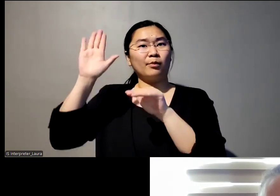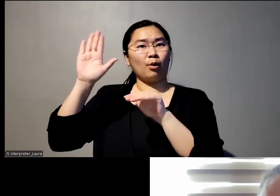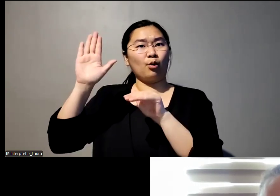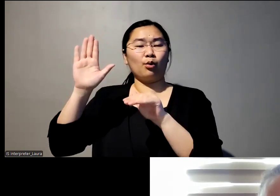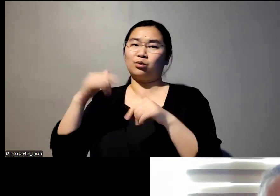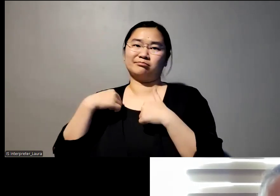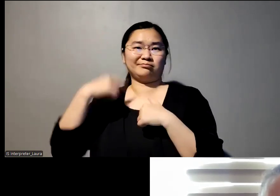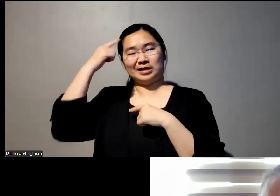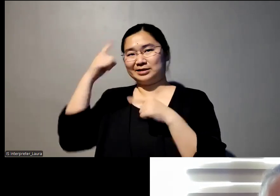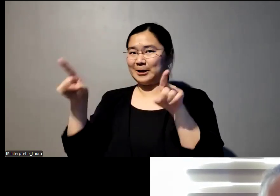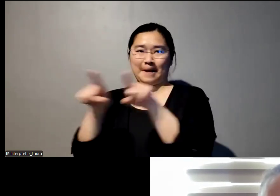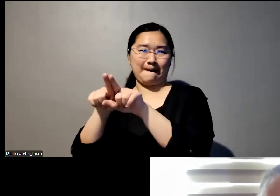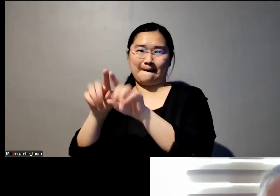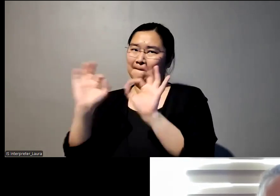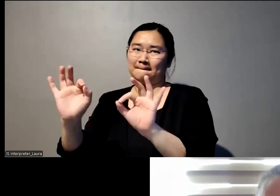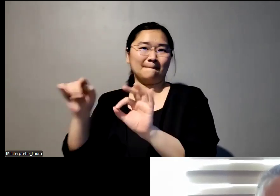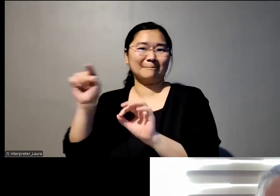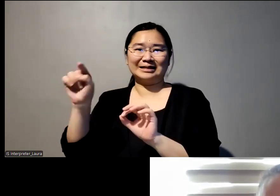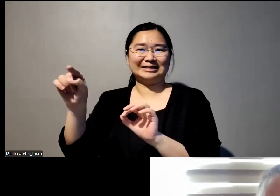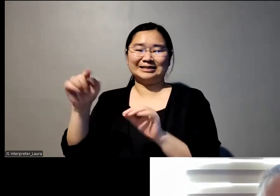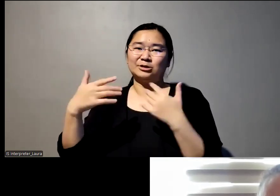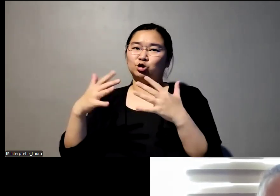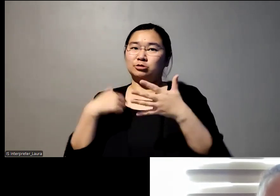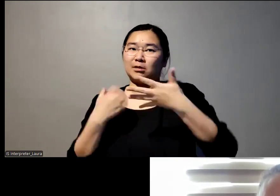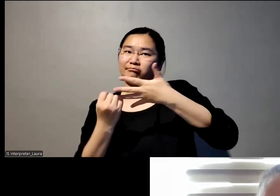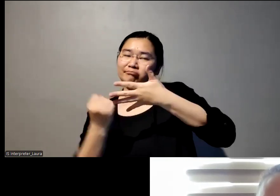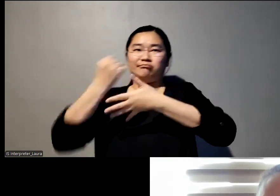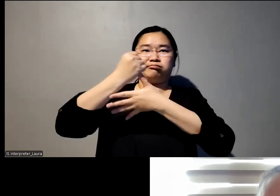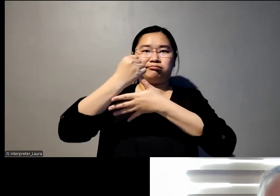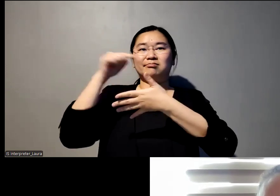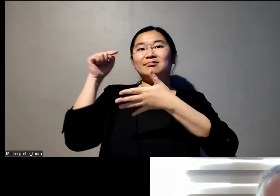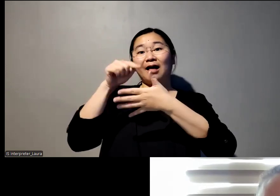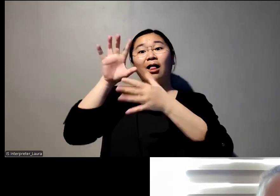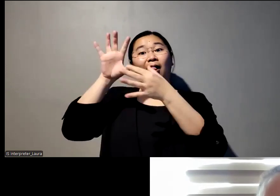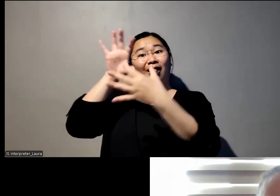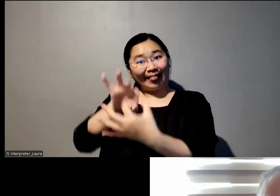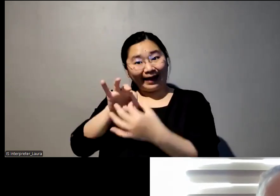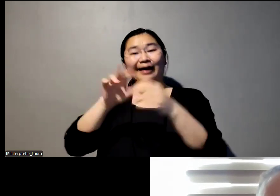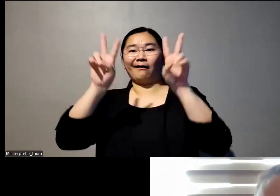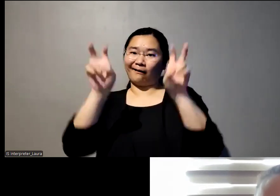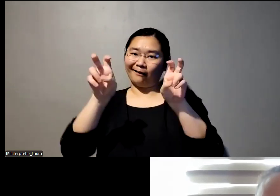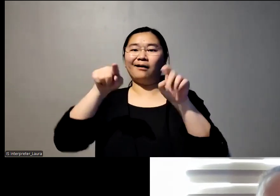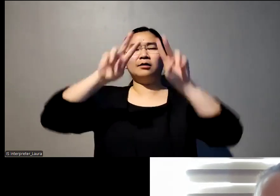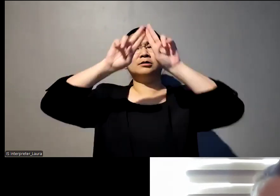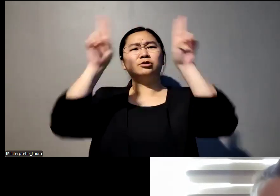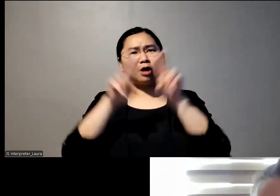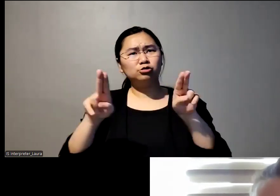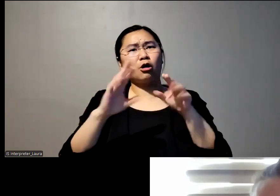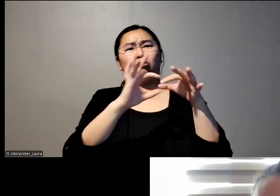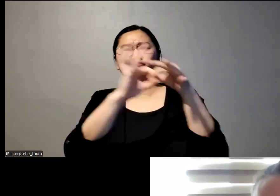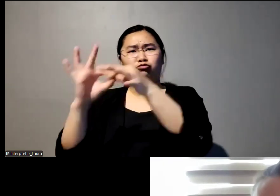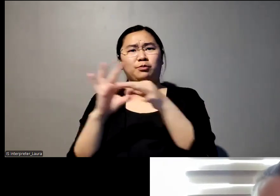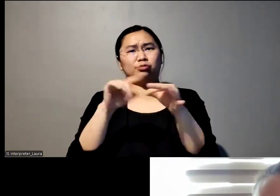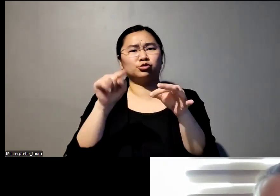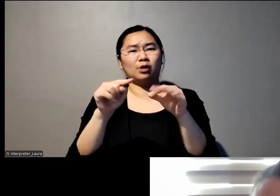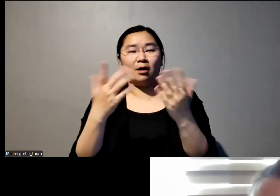to basically do everything we can to prepare family members, people with disabilities and their family